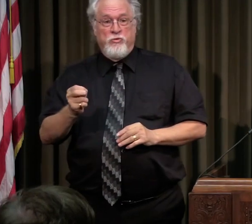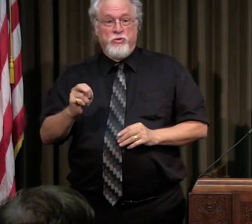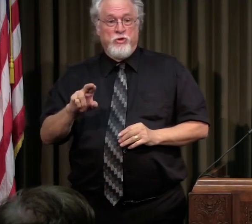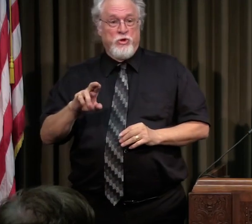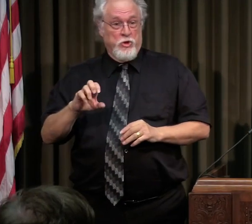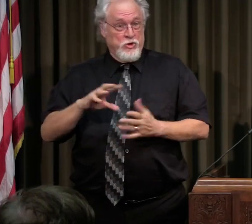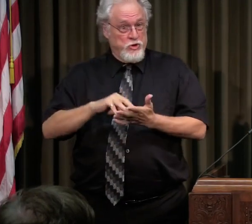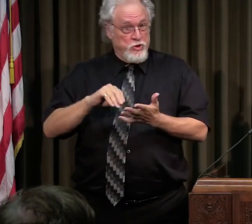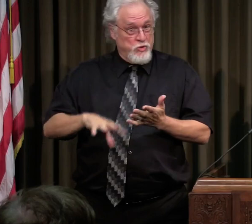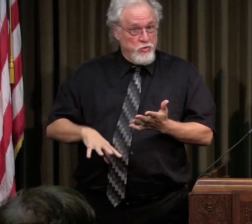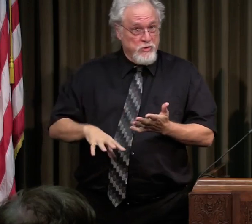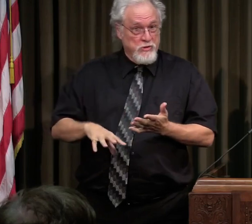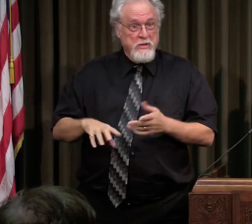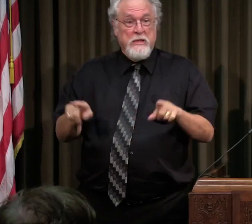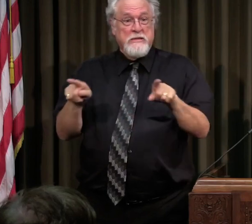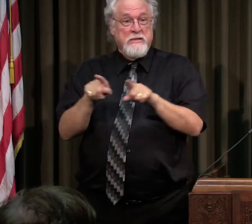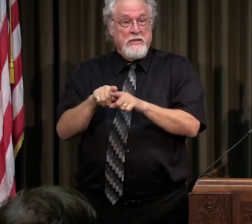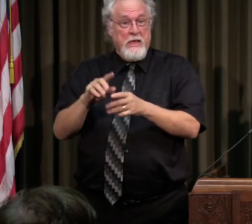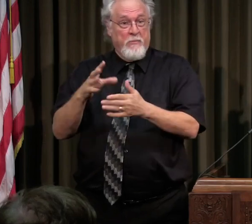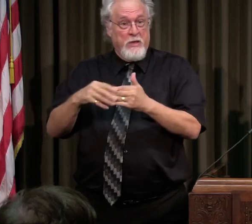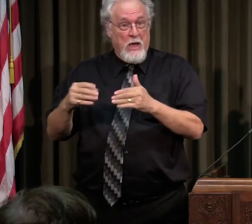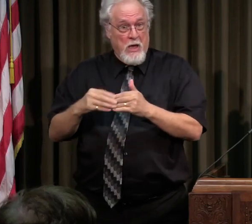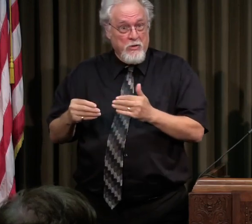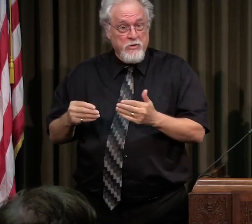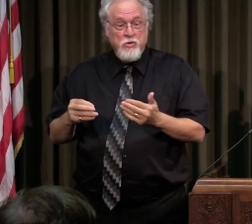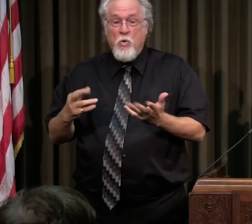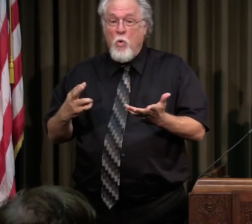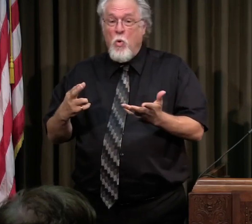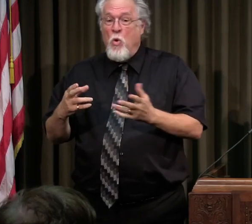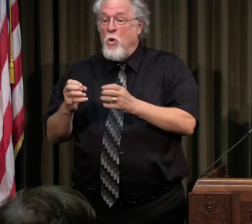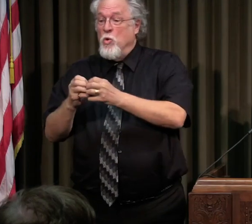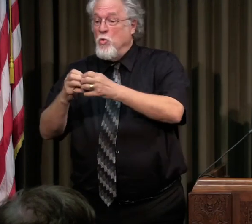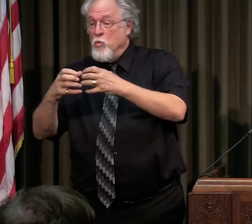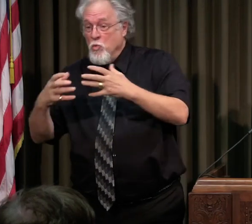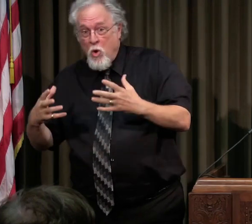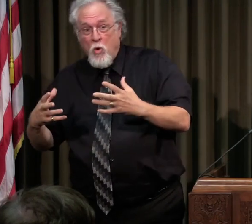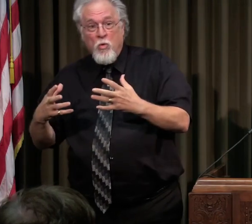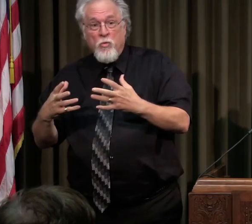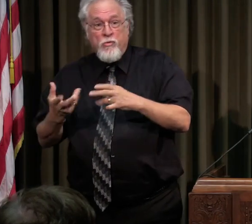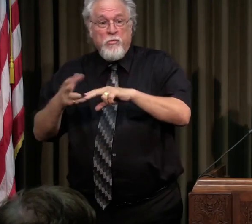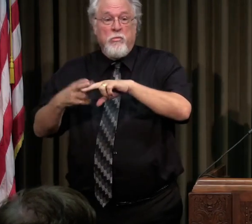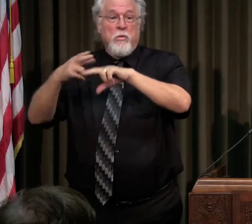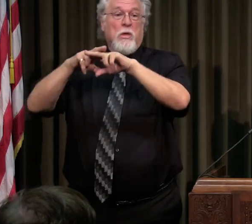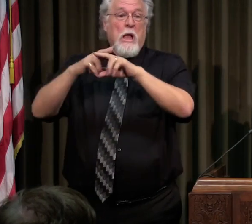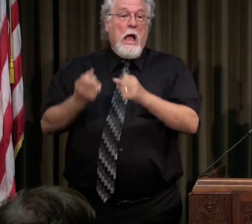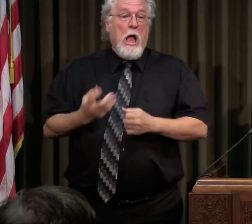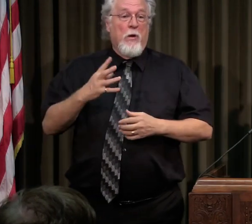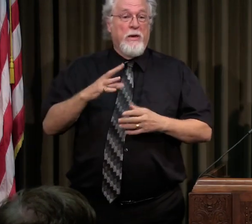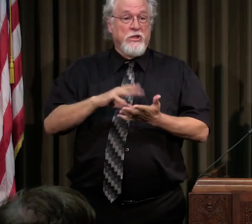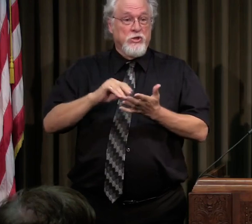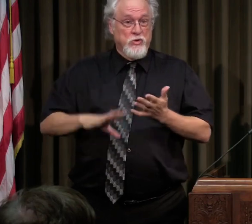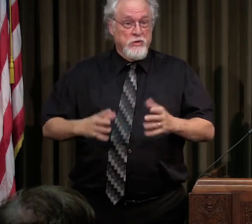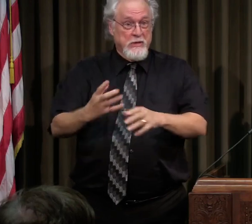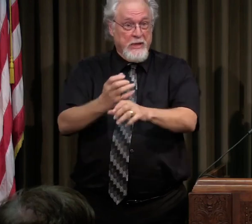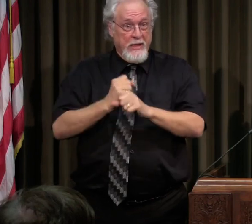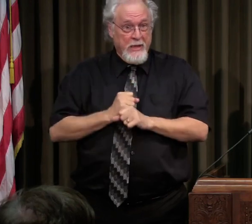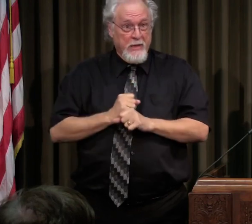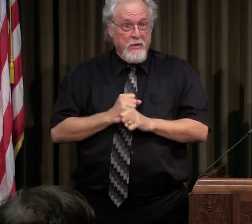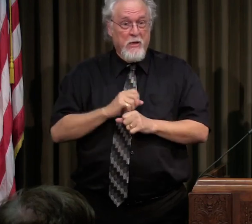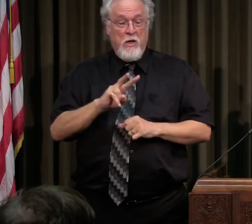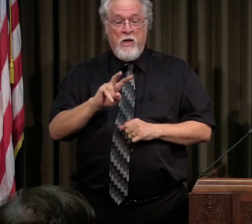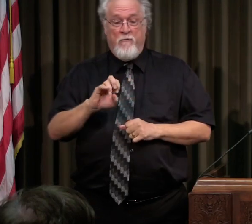same amount per voucher, or whether they try to have growth in terms of the number of students who get a voucher but at a reduced